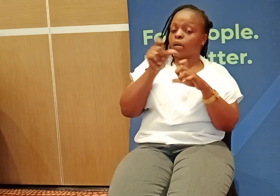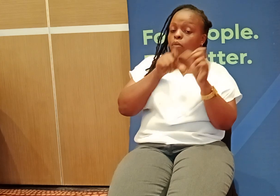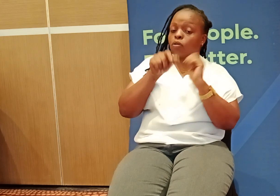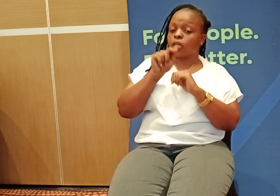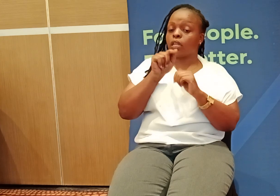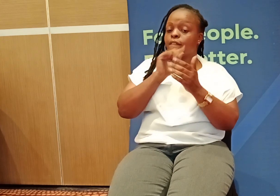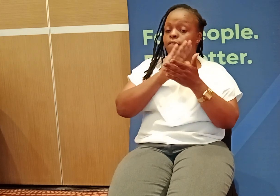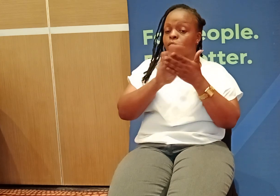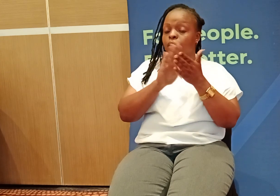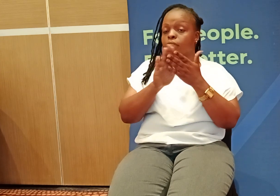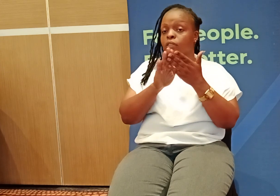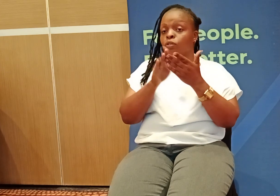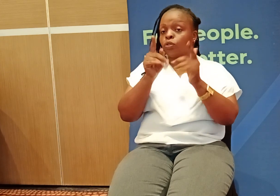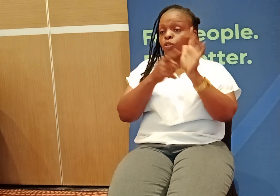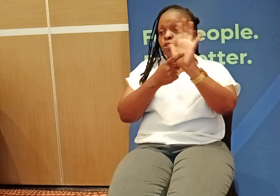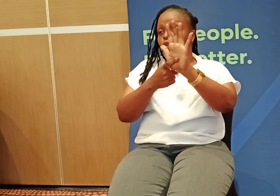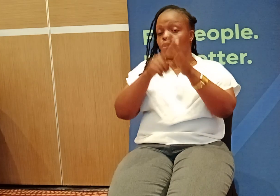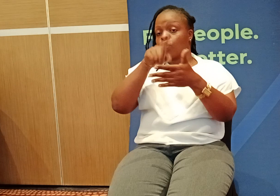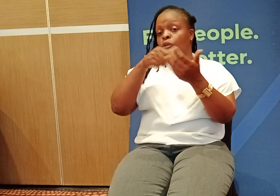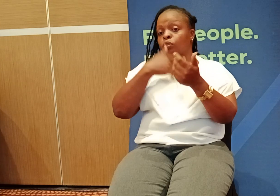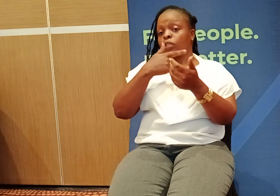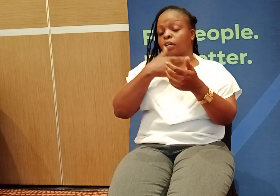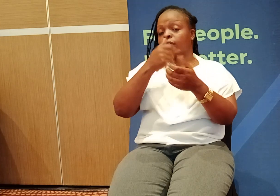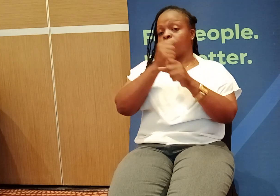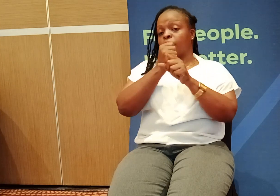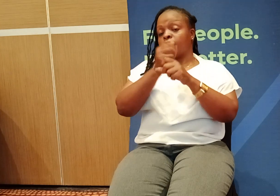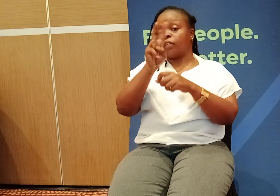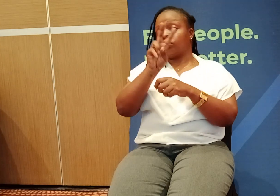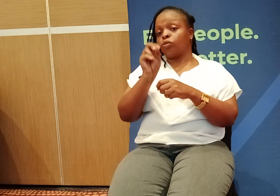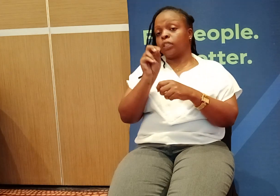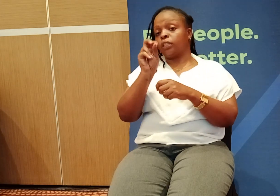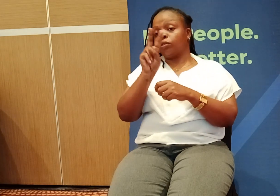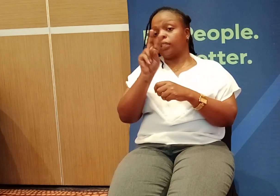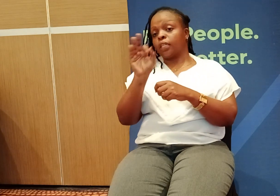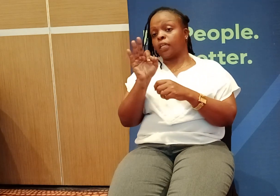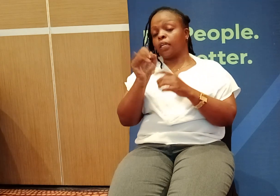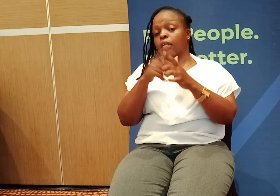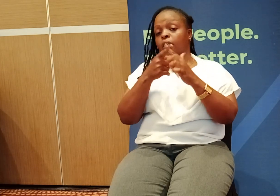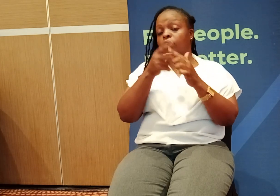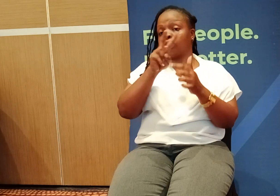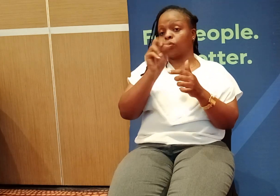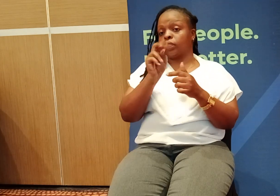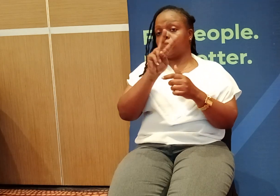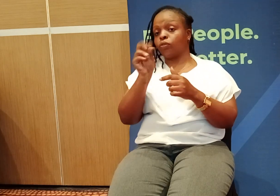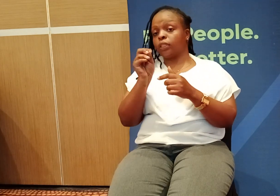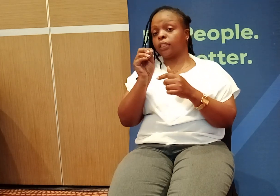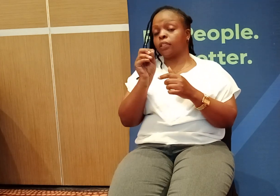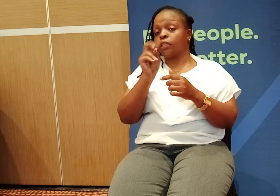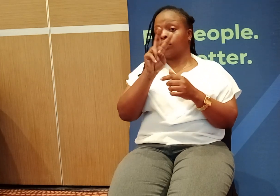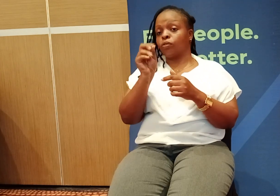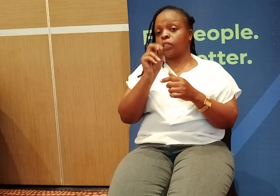what we've done in 2023, and then I'll touch later on 2020-2023, and I'll touch later on